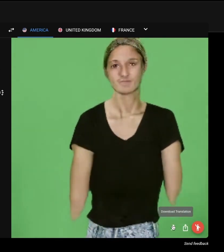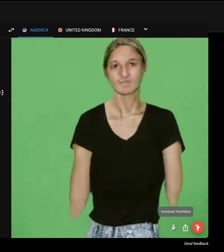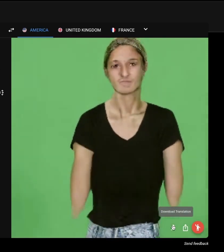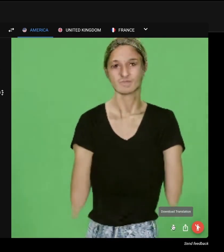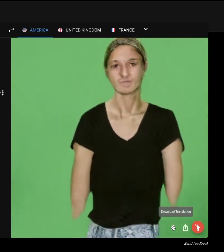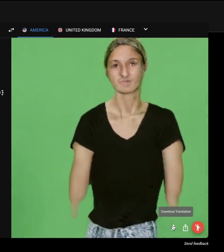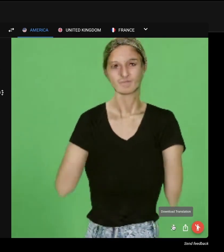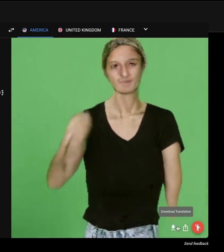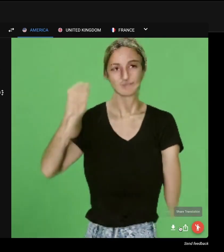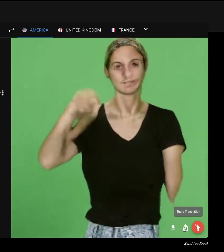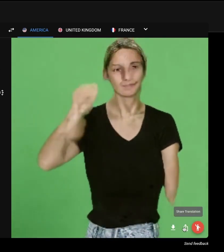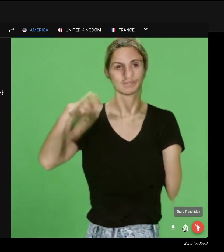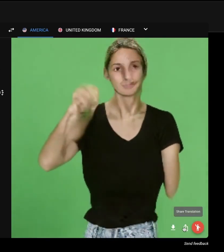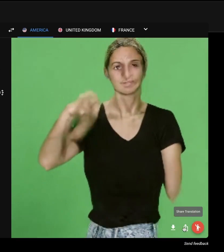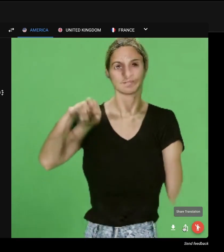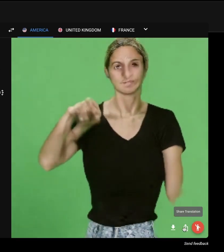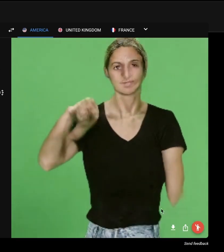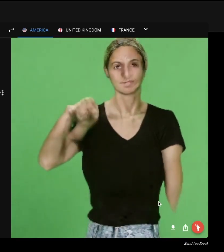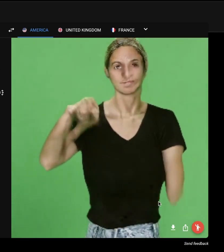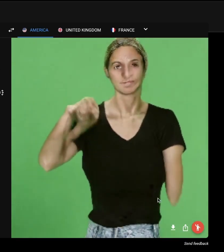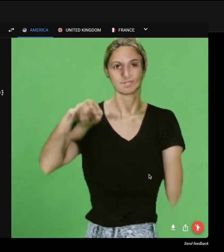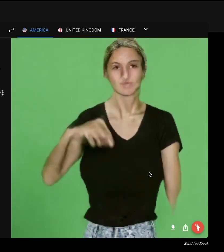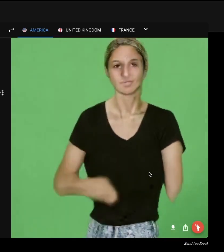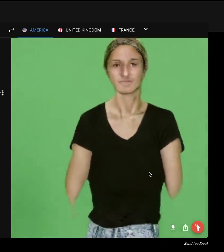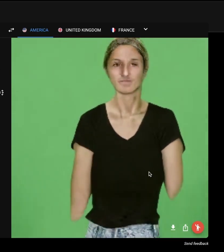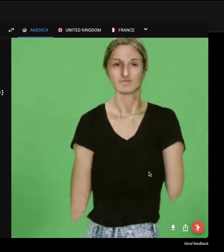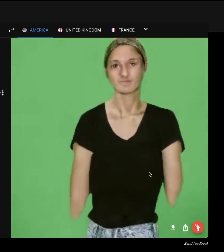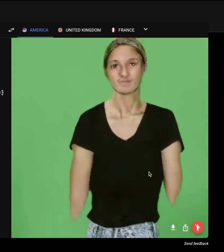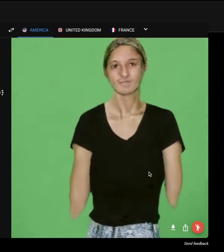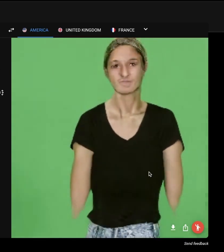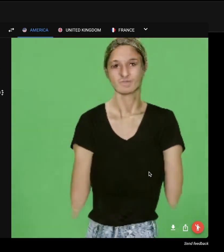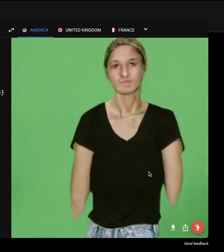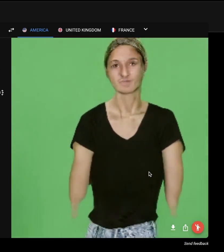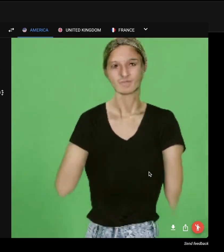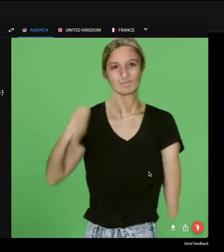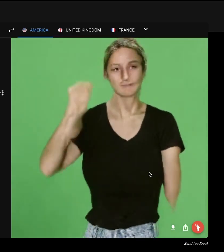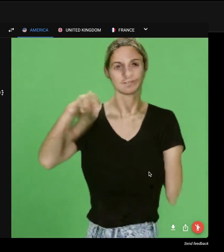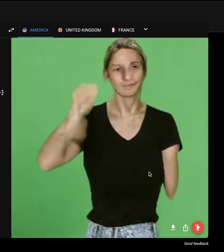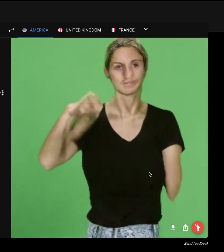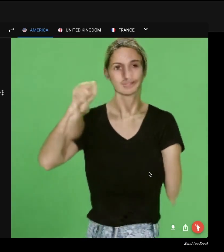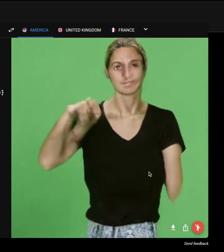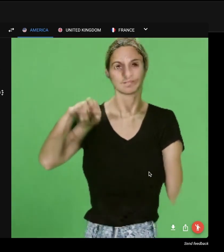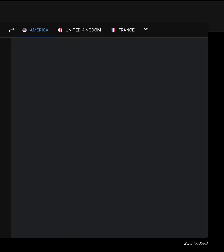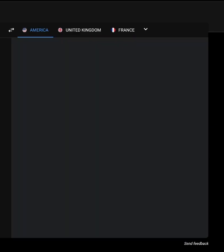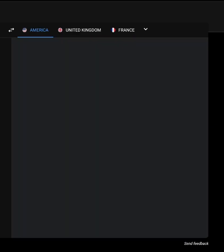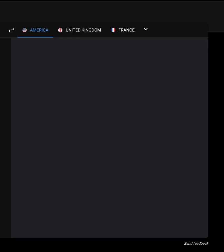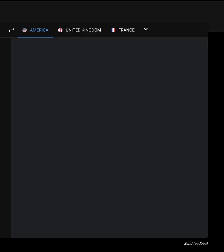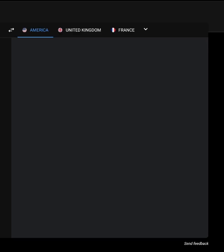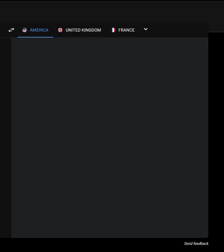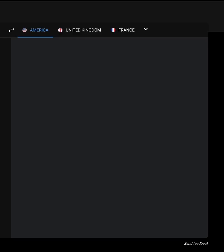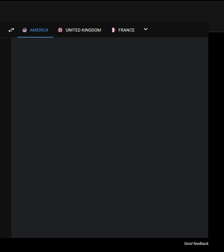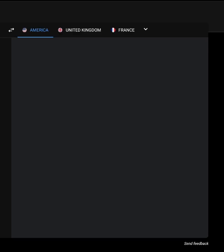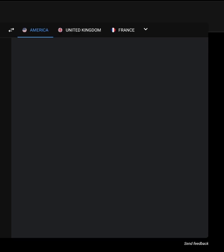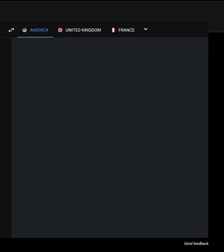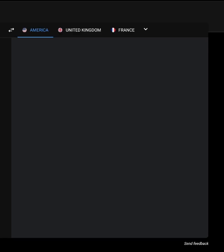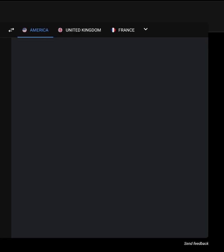created that we can download or even share to WhatsApp or email or wherever else. And if I